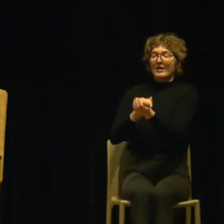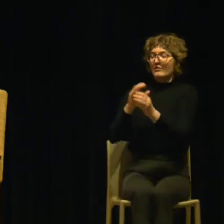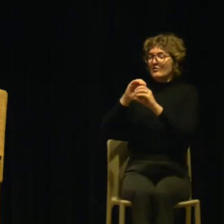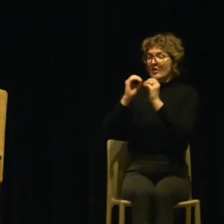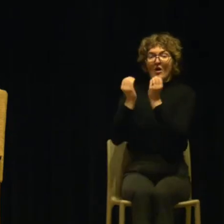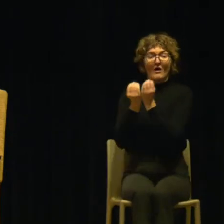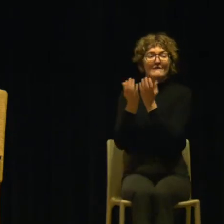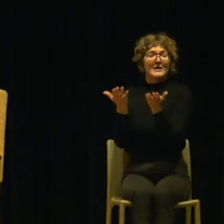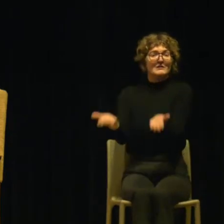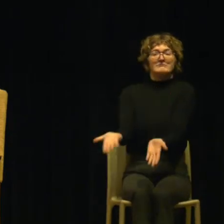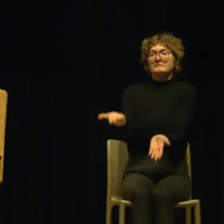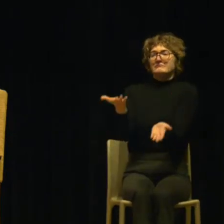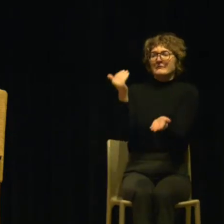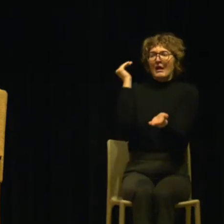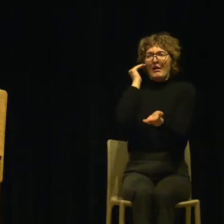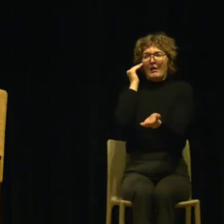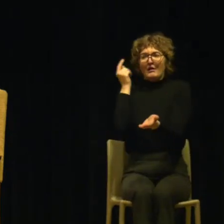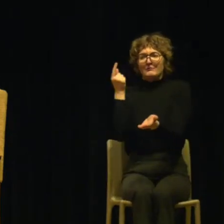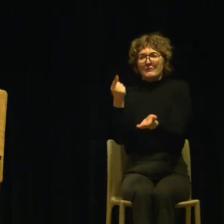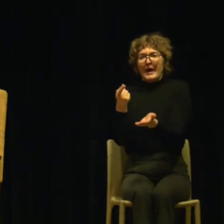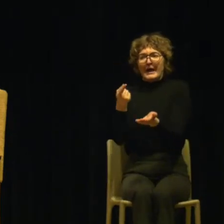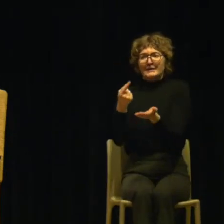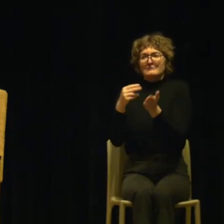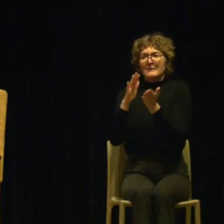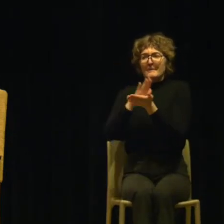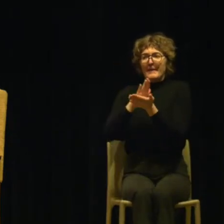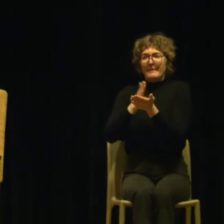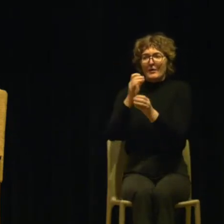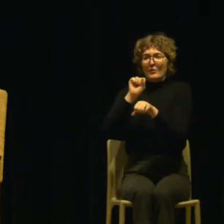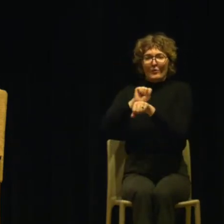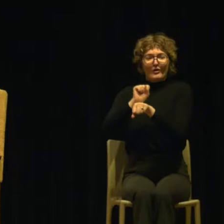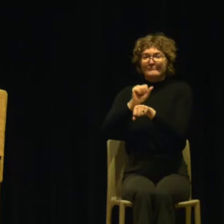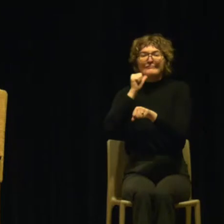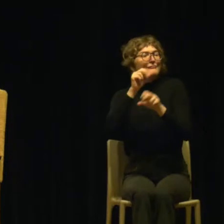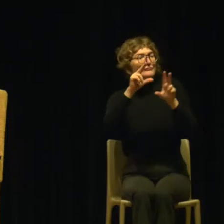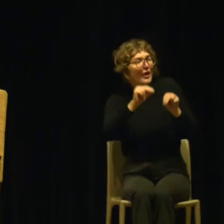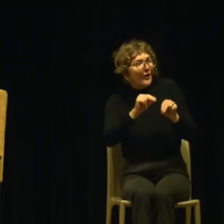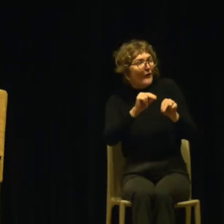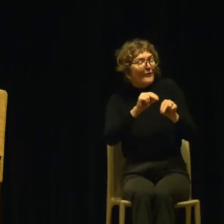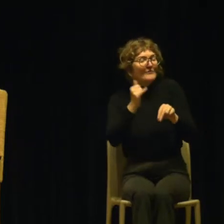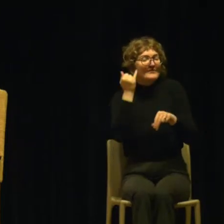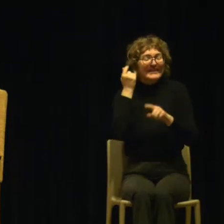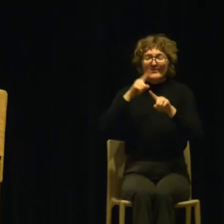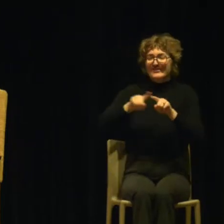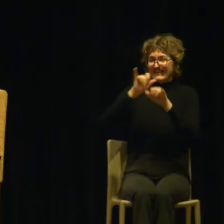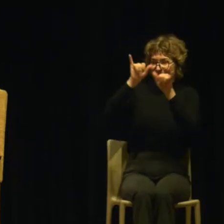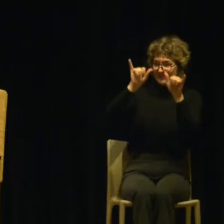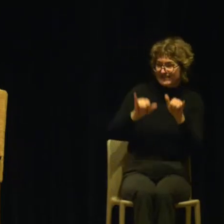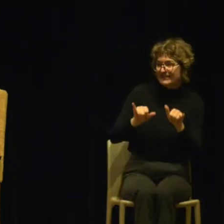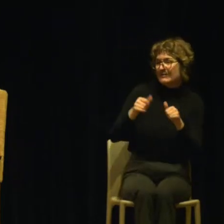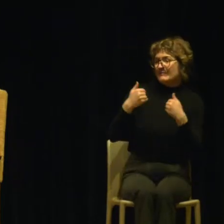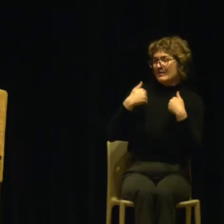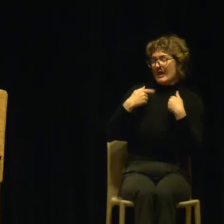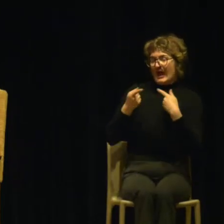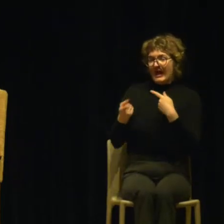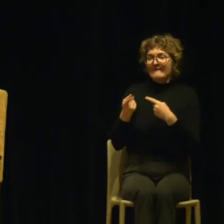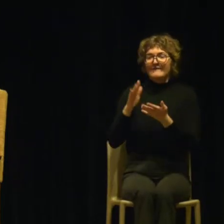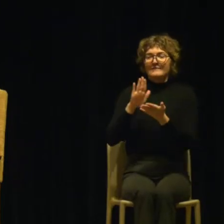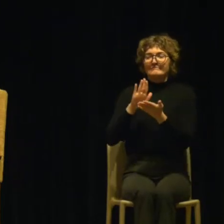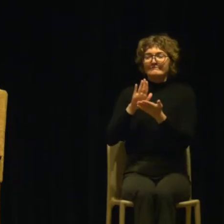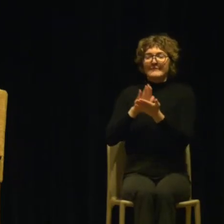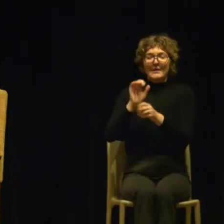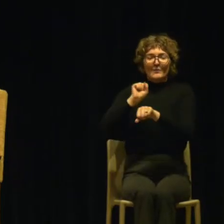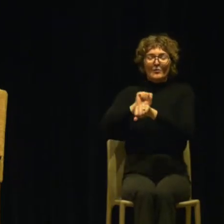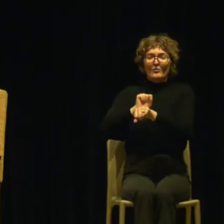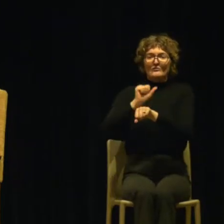oh, well, didn't you get my records? No, they didn't. And if they're in a different system, not only did they not get them, they don't